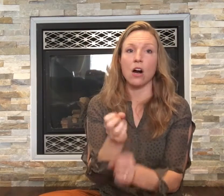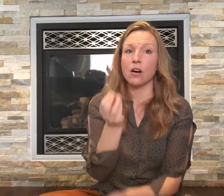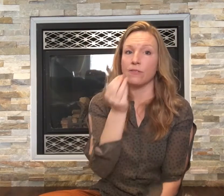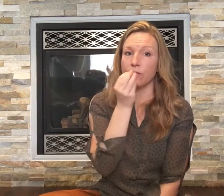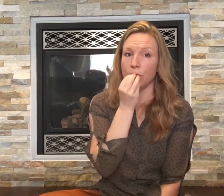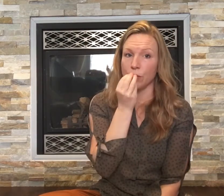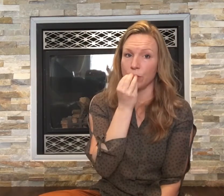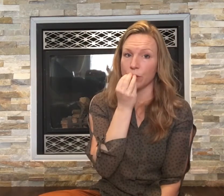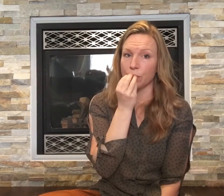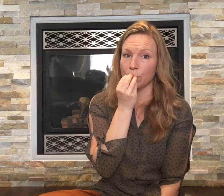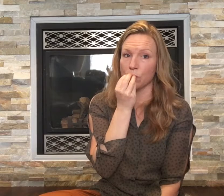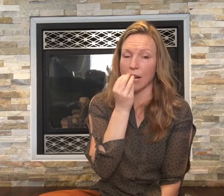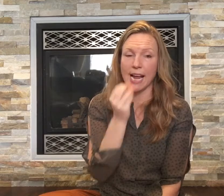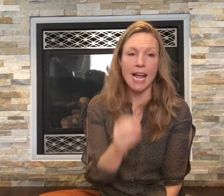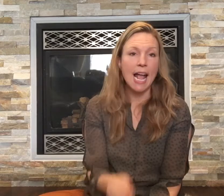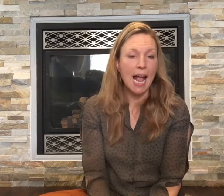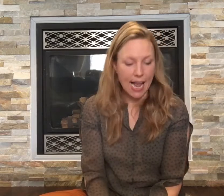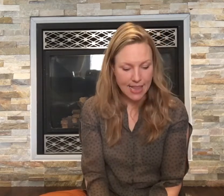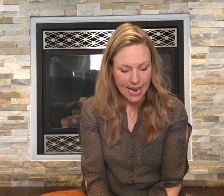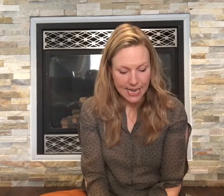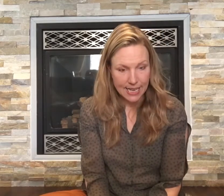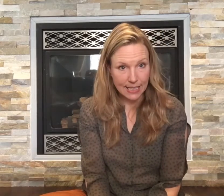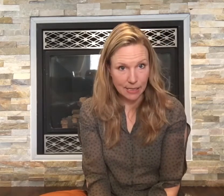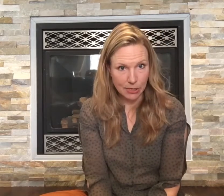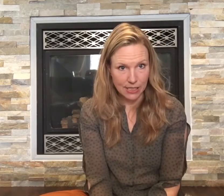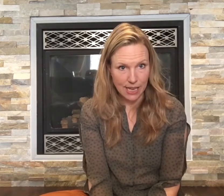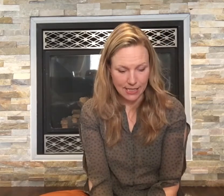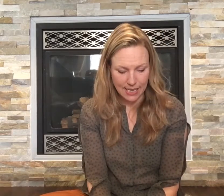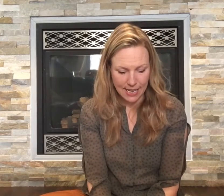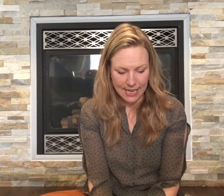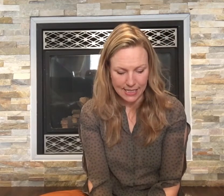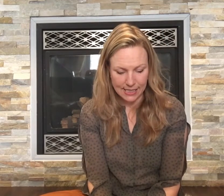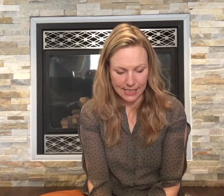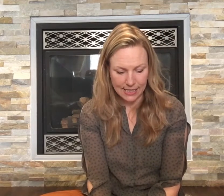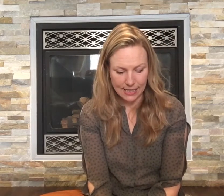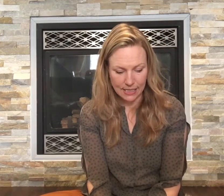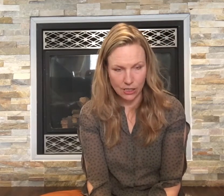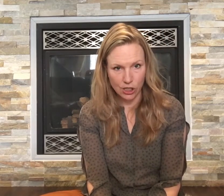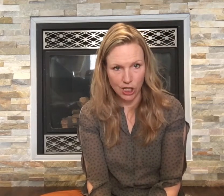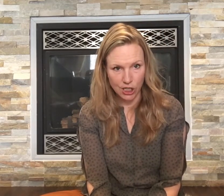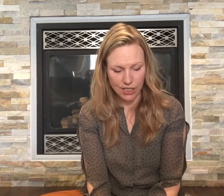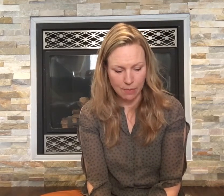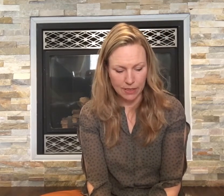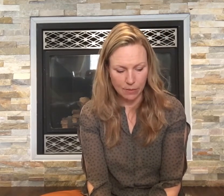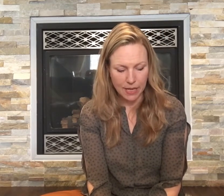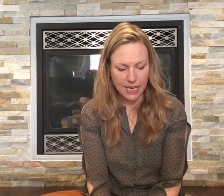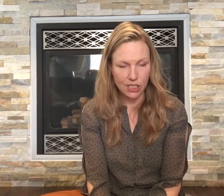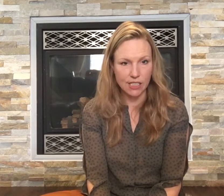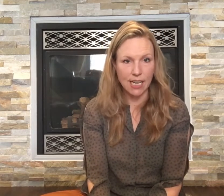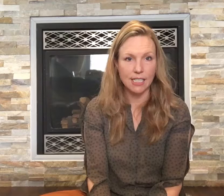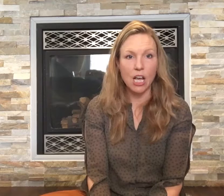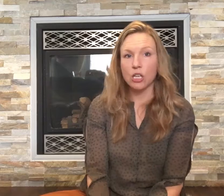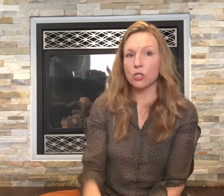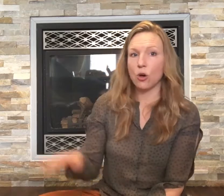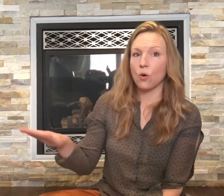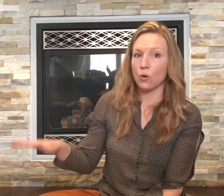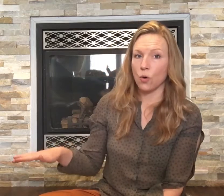our food. Okay? And then the next time she says it, she changes it up a little bit. She says, so